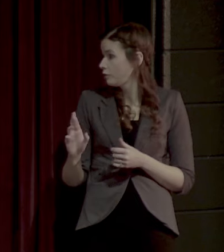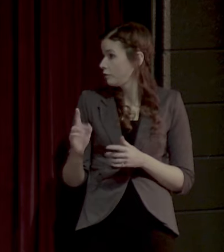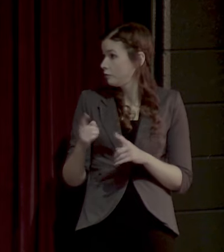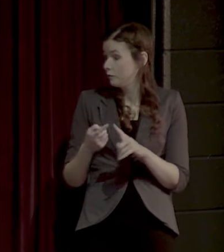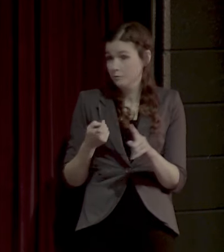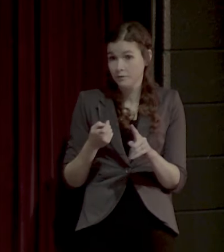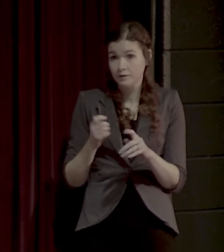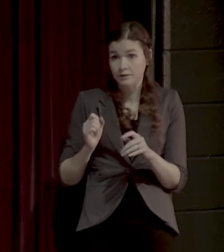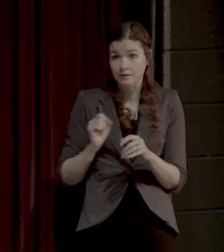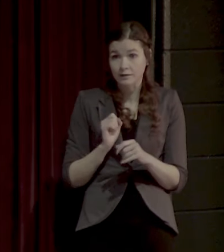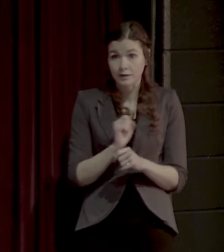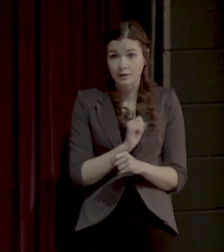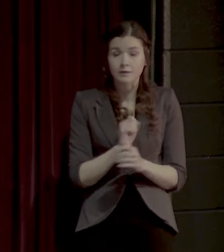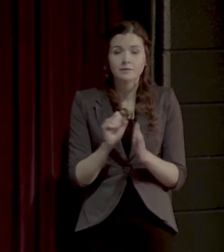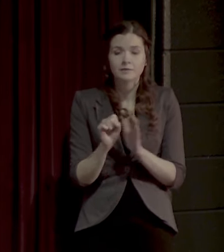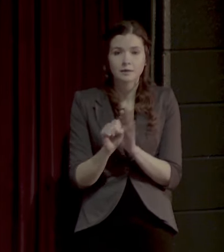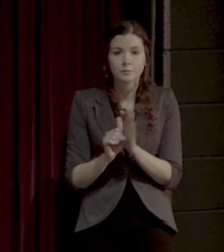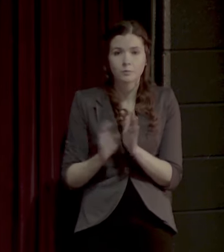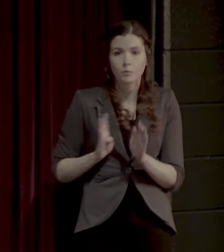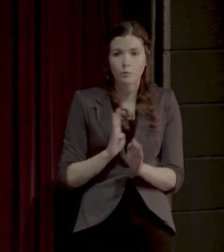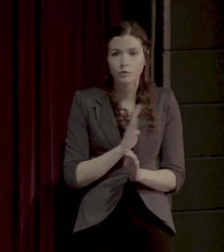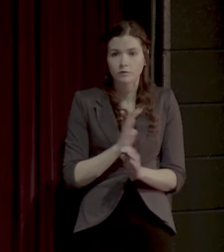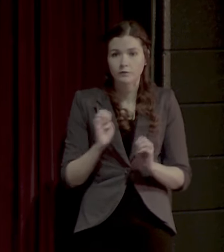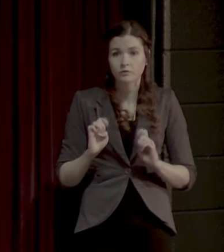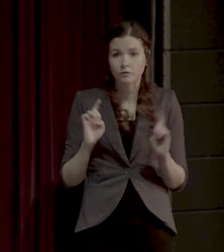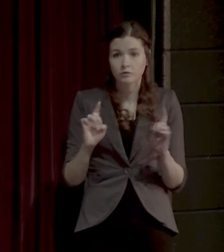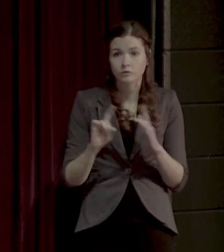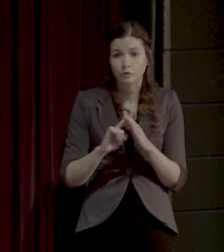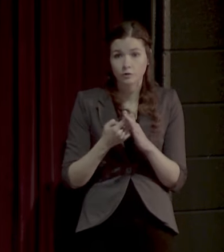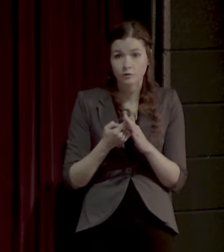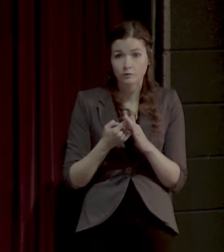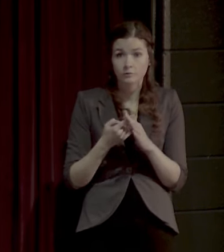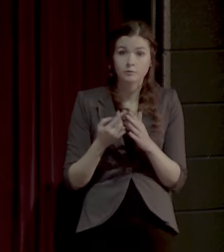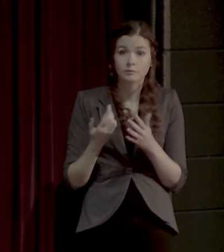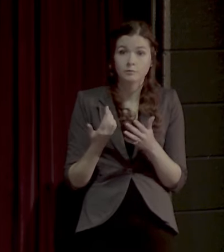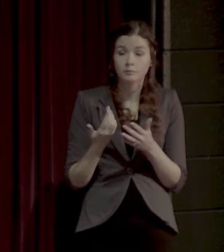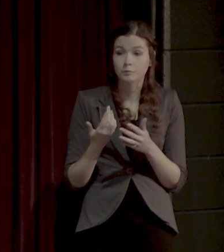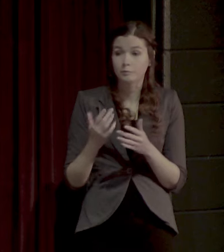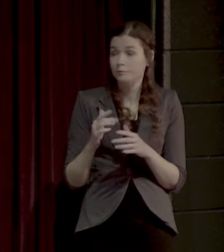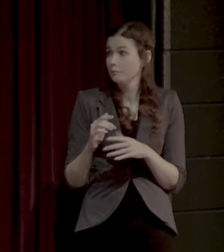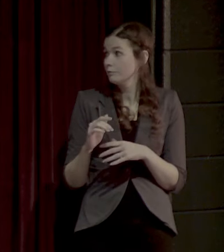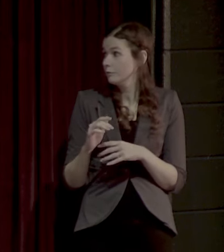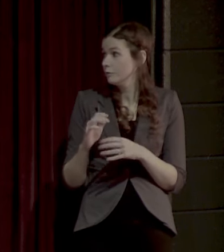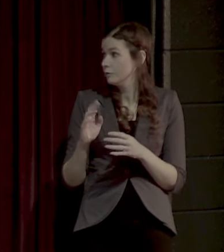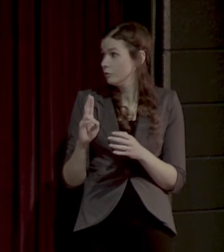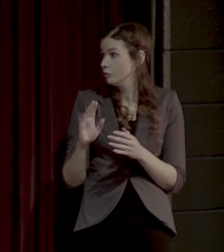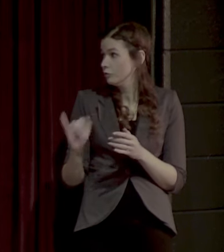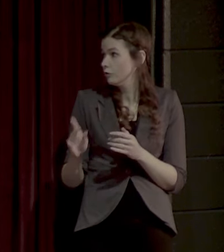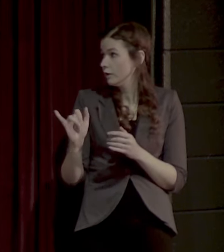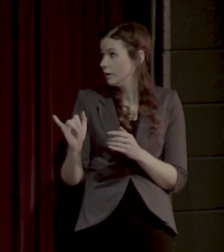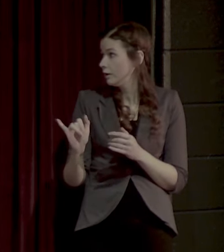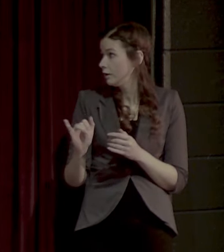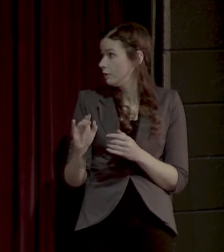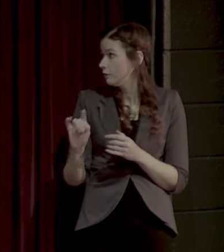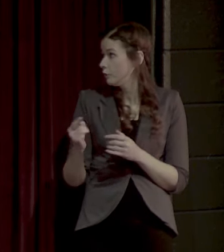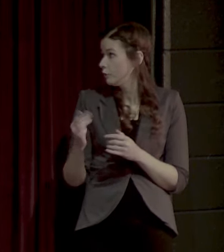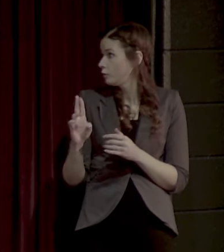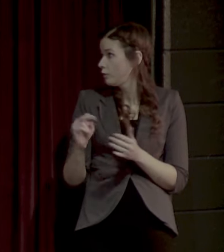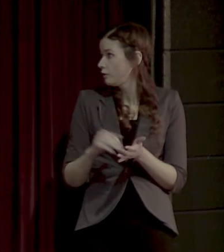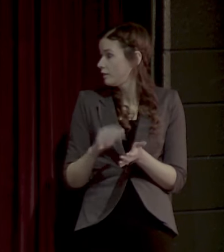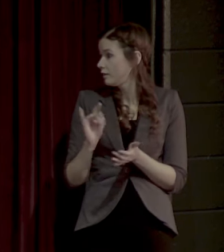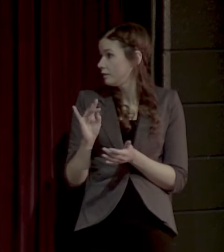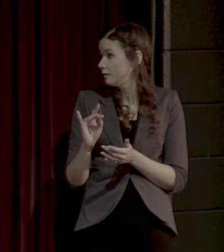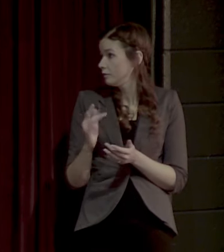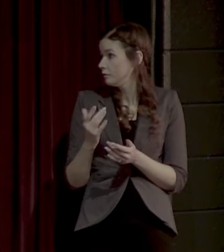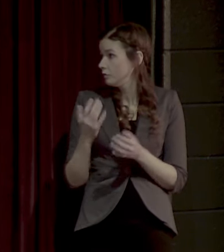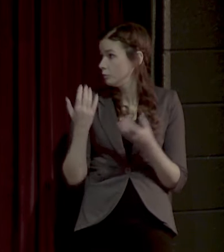Education. Jill began her term of service with the State Board of Higher Education July 1st, 2018, and she has served as the